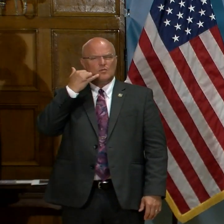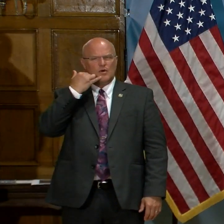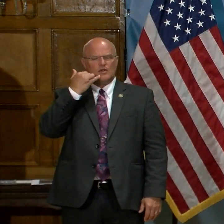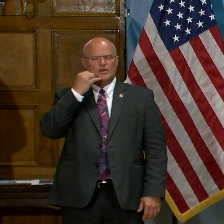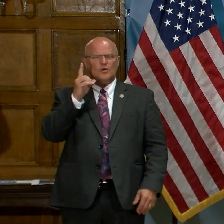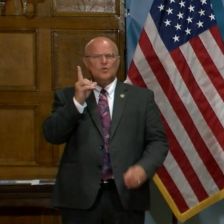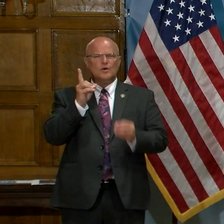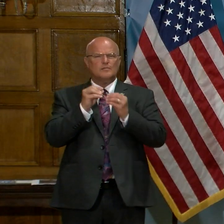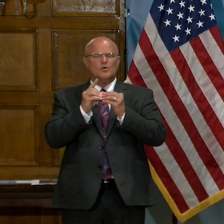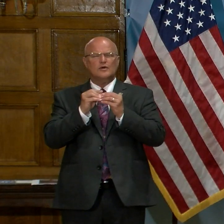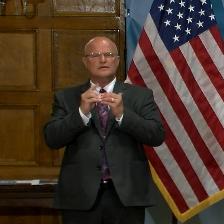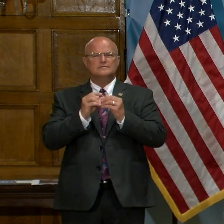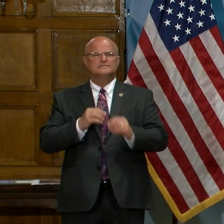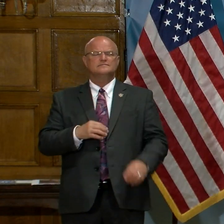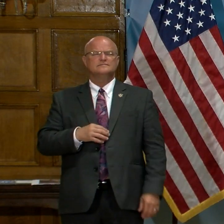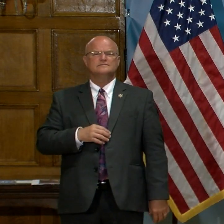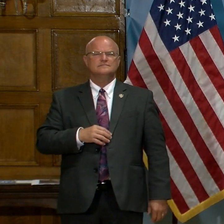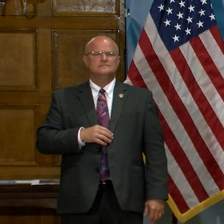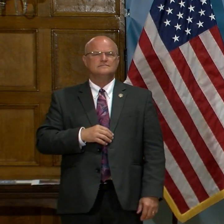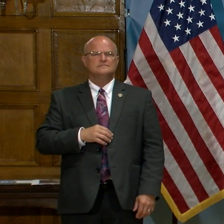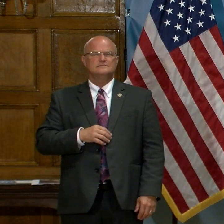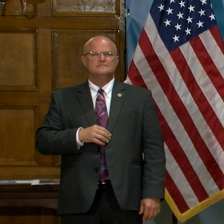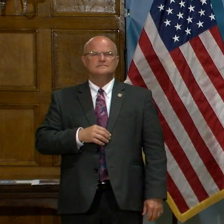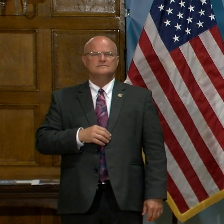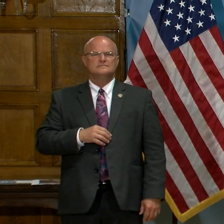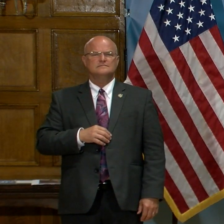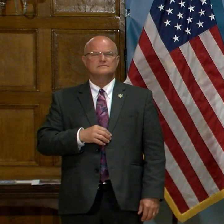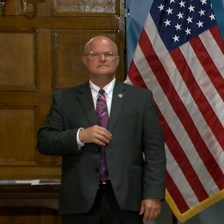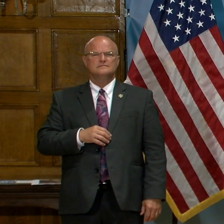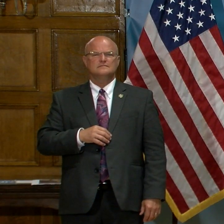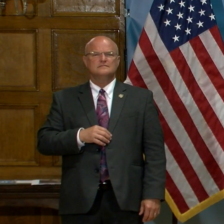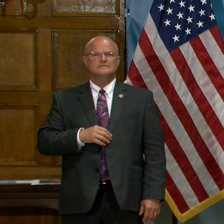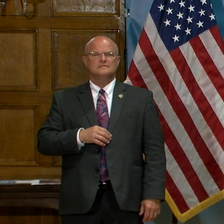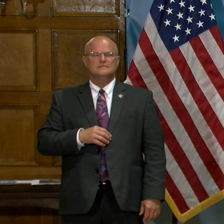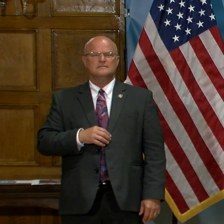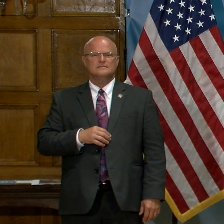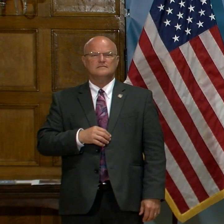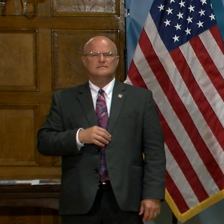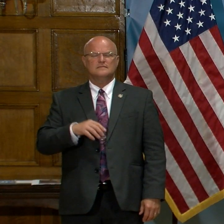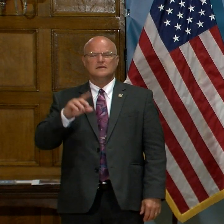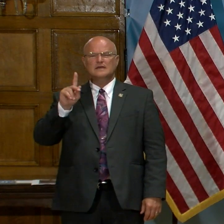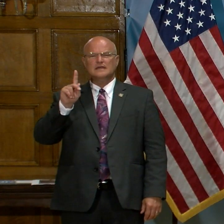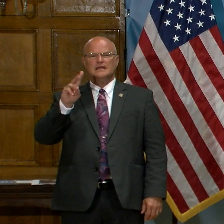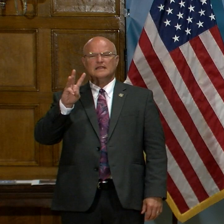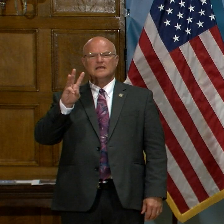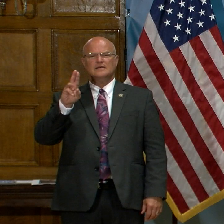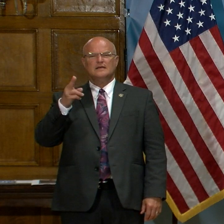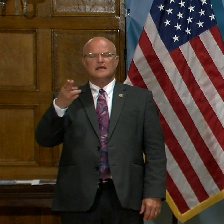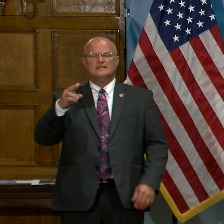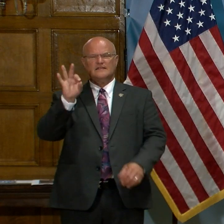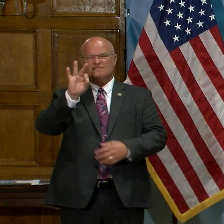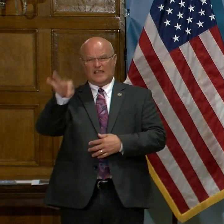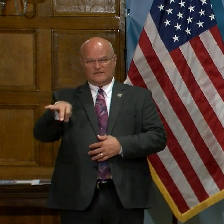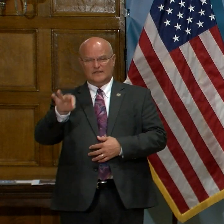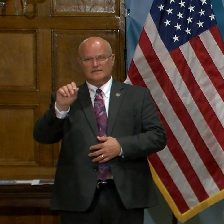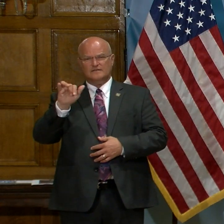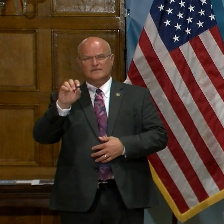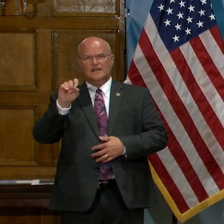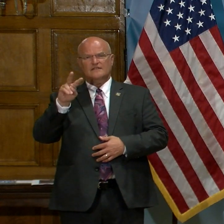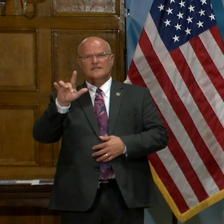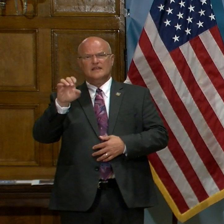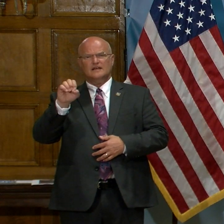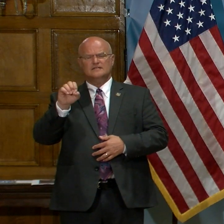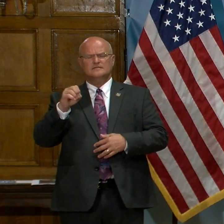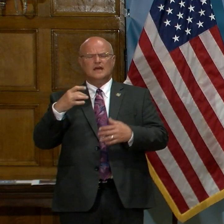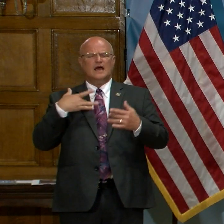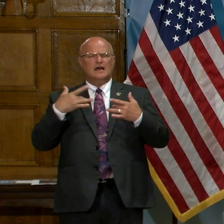Remotely, one more question. Yes, Governor, this is Chad here with KNWA News in Fayetteville. I'm curious